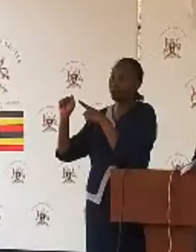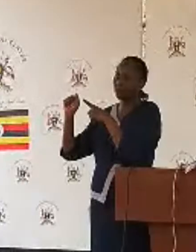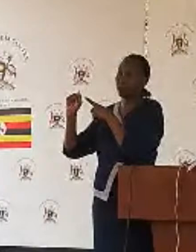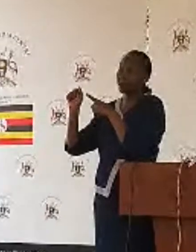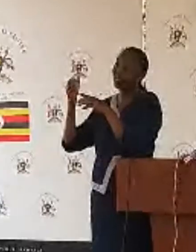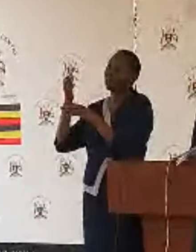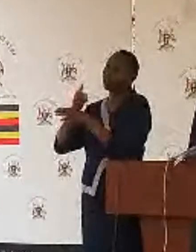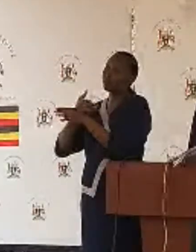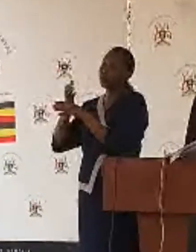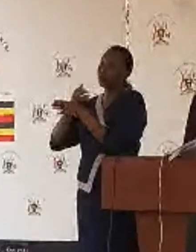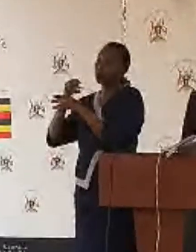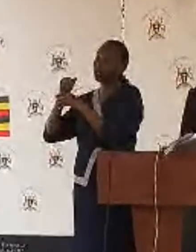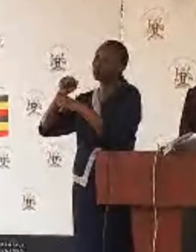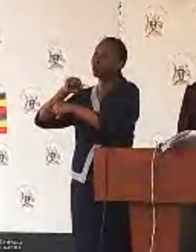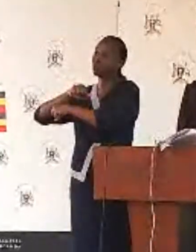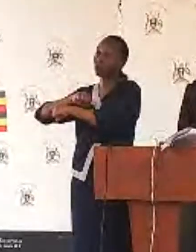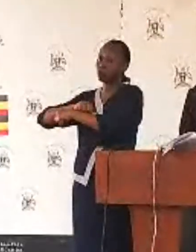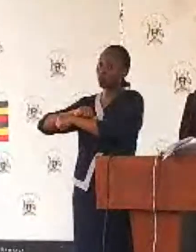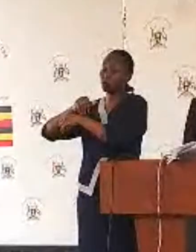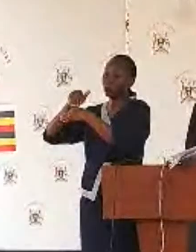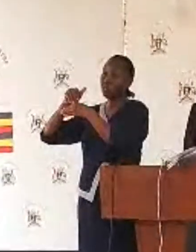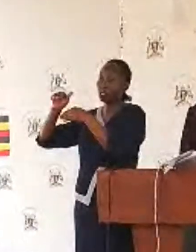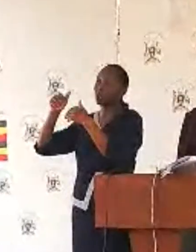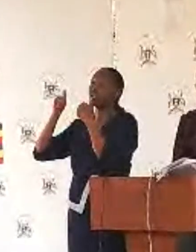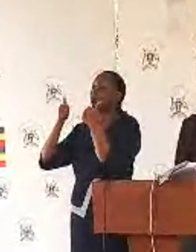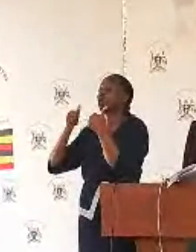okugezesebwa ku masomero bababuwaddeyo bulungi,